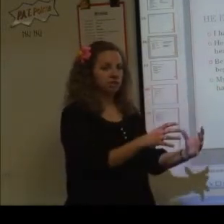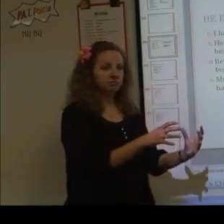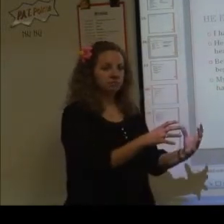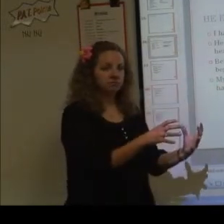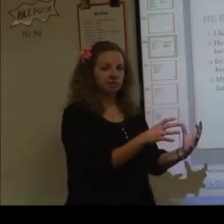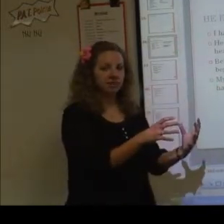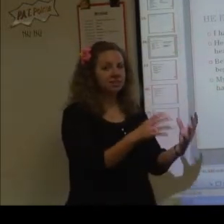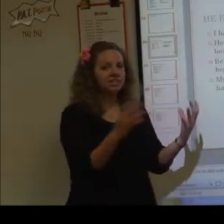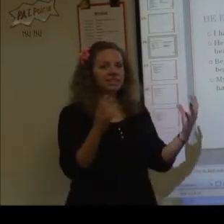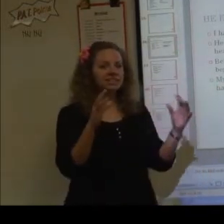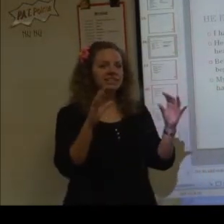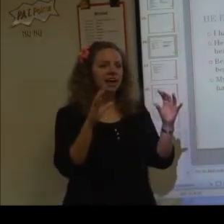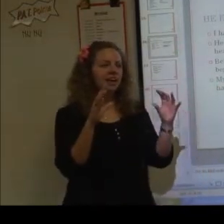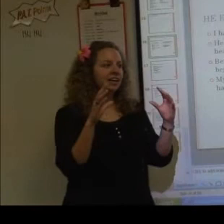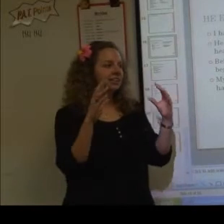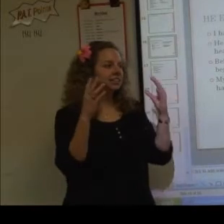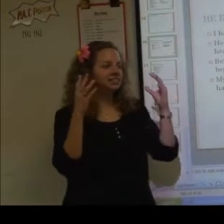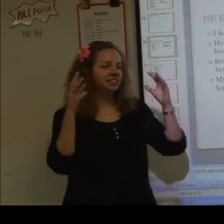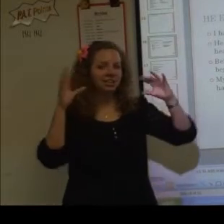person? And the thing is that this is an